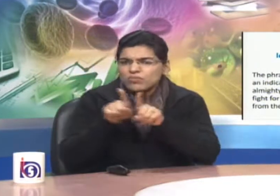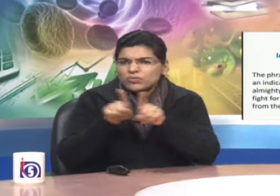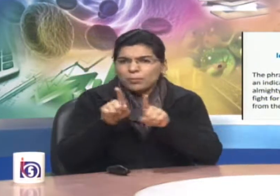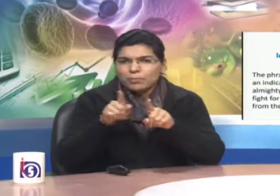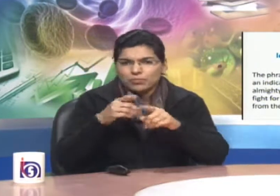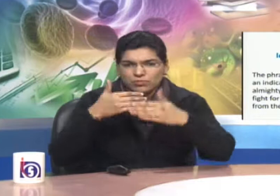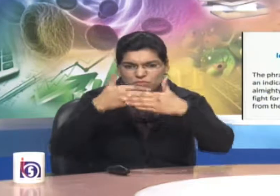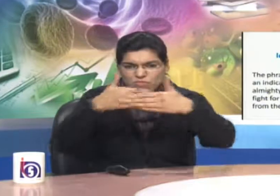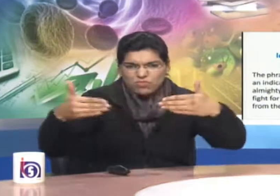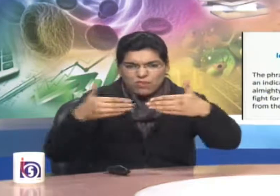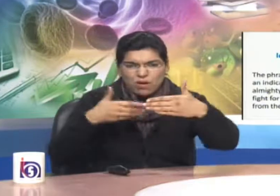to break